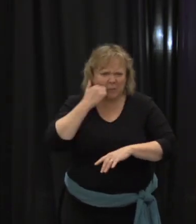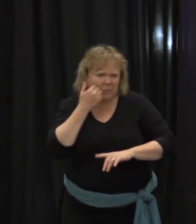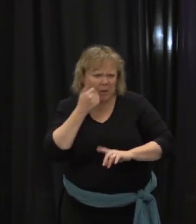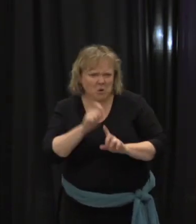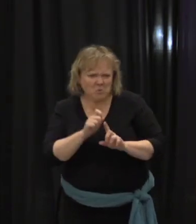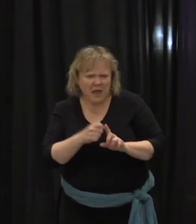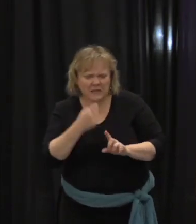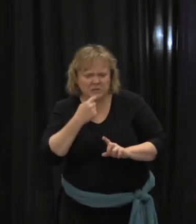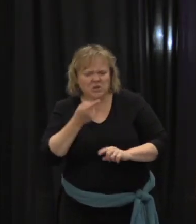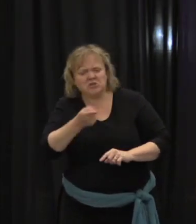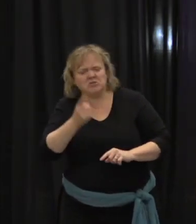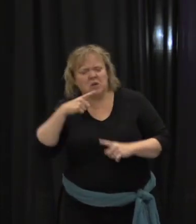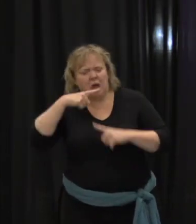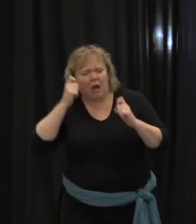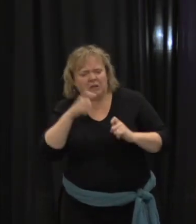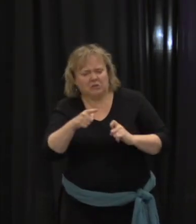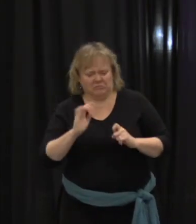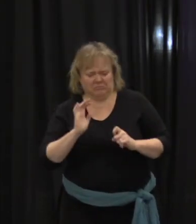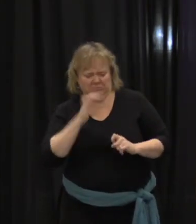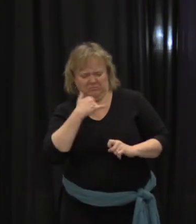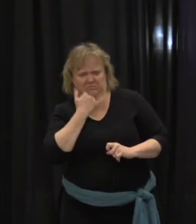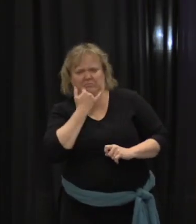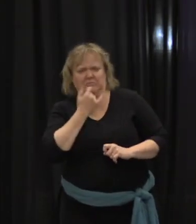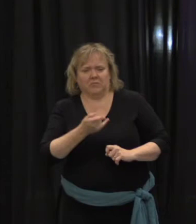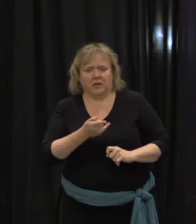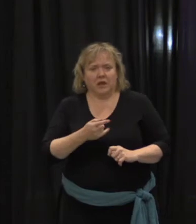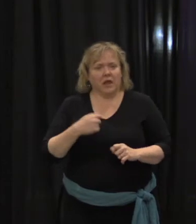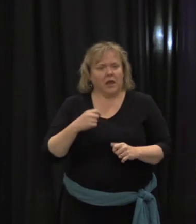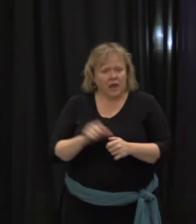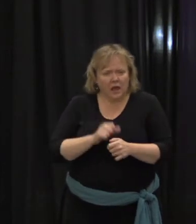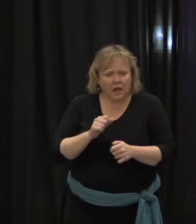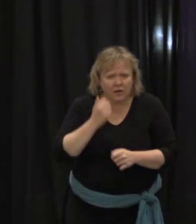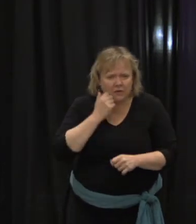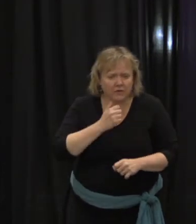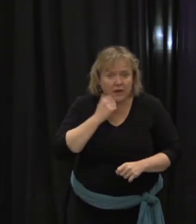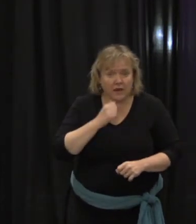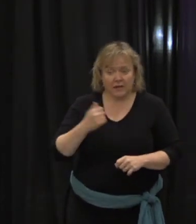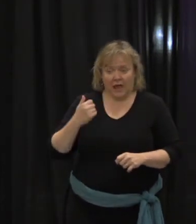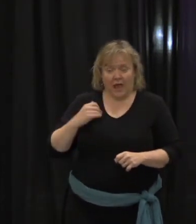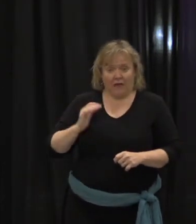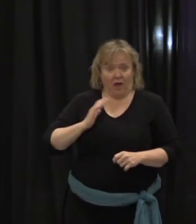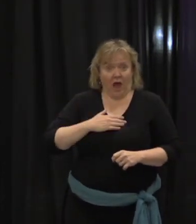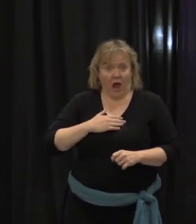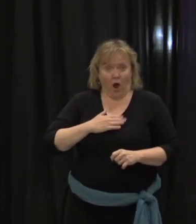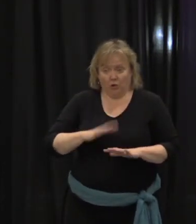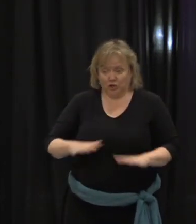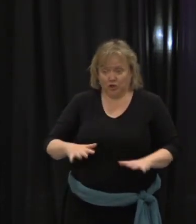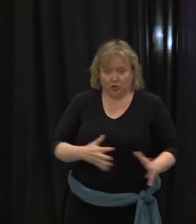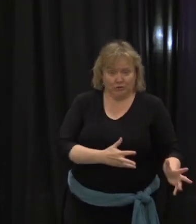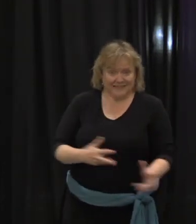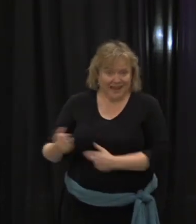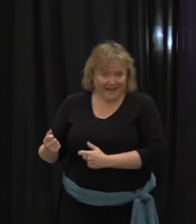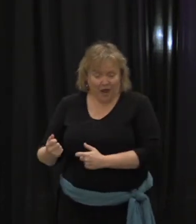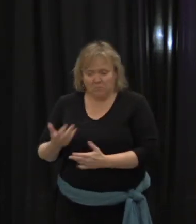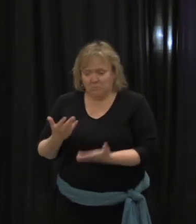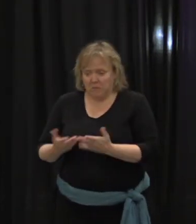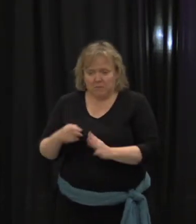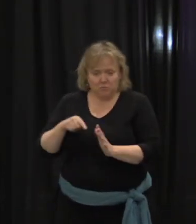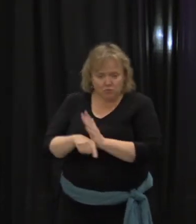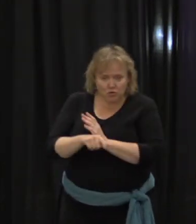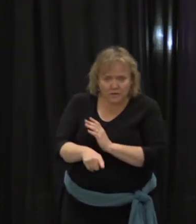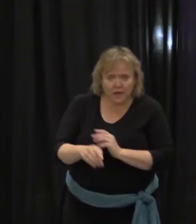and undesirable at every single term. That have our children taken away from us, whether by murder, death,